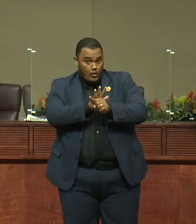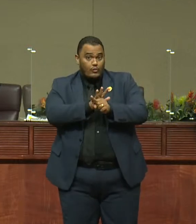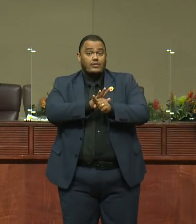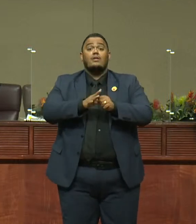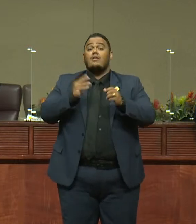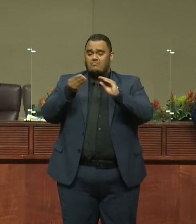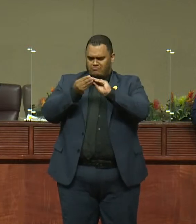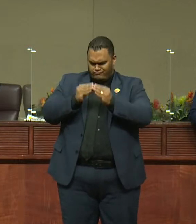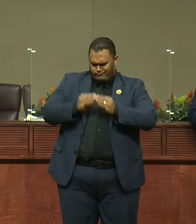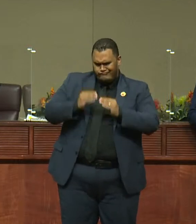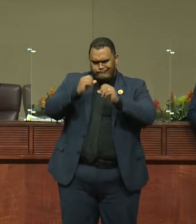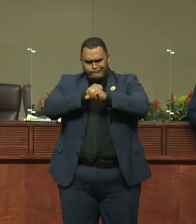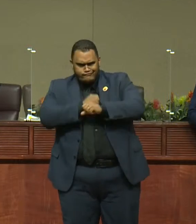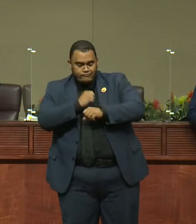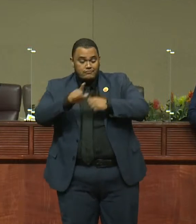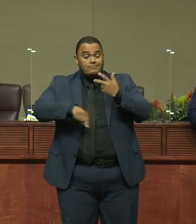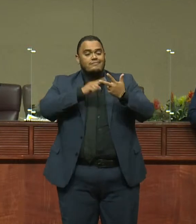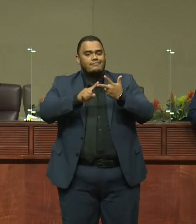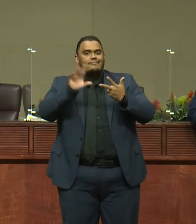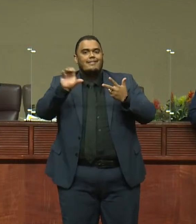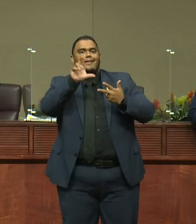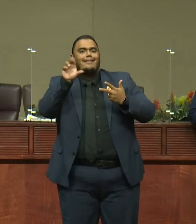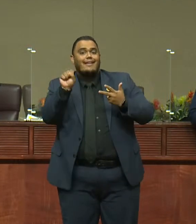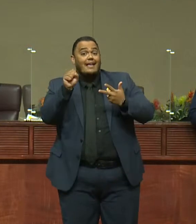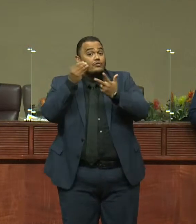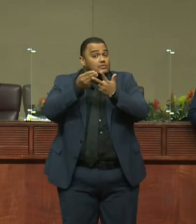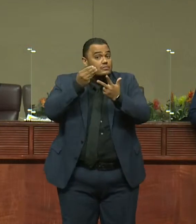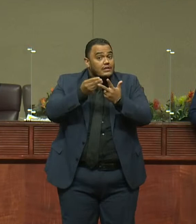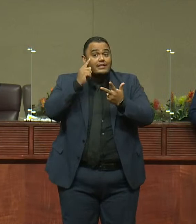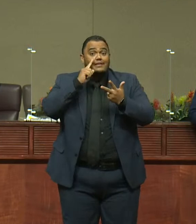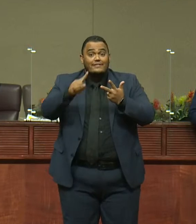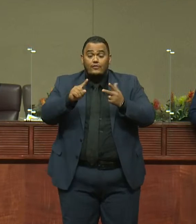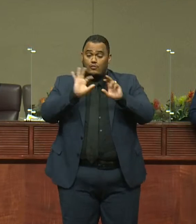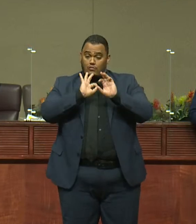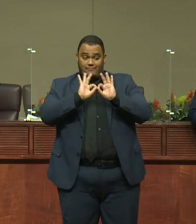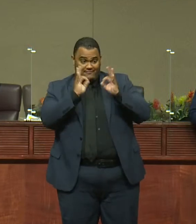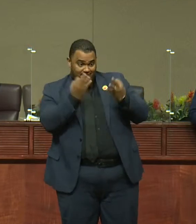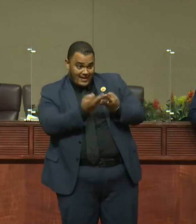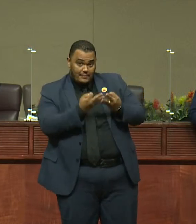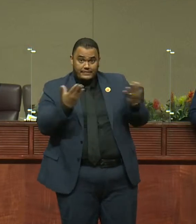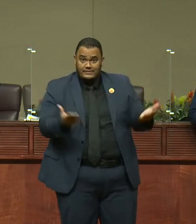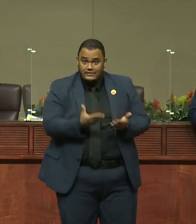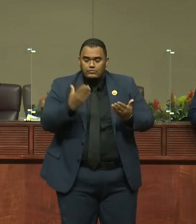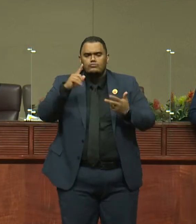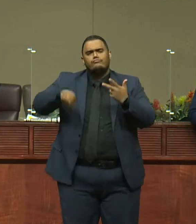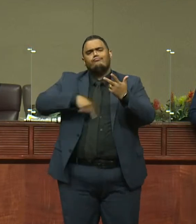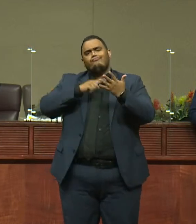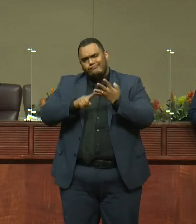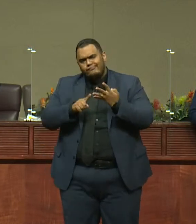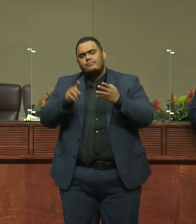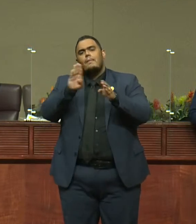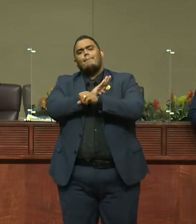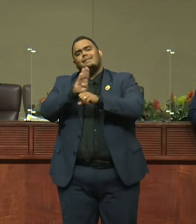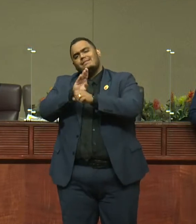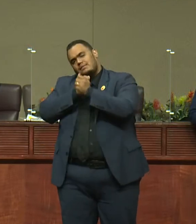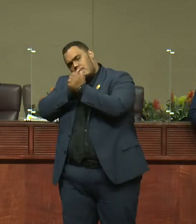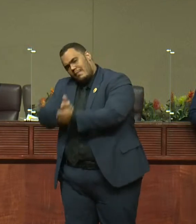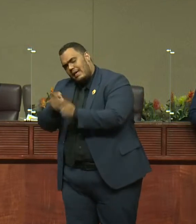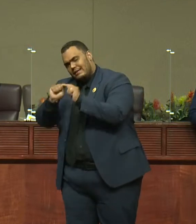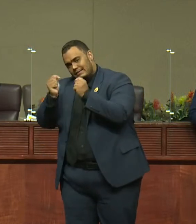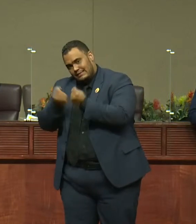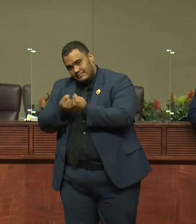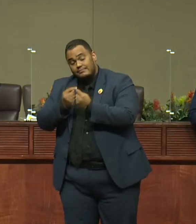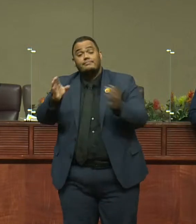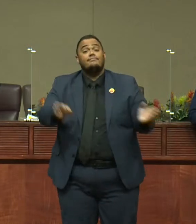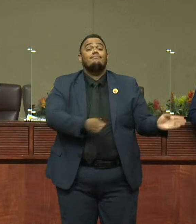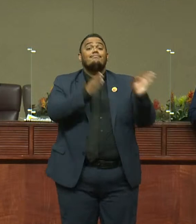and families and report on the work of our strike teams, eviction diversion, and more. From the Florida Department of Health here in Orange County, Dr.